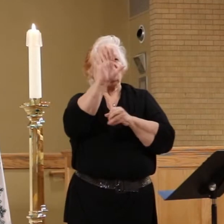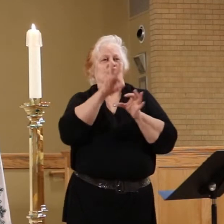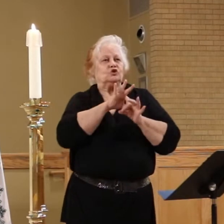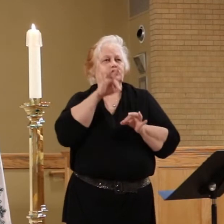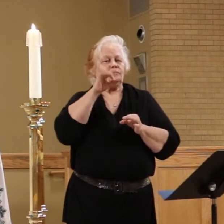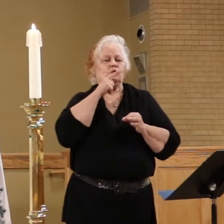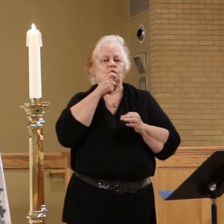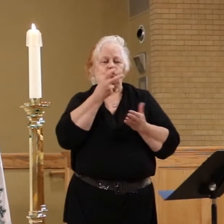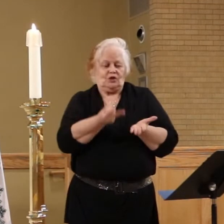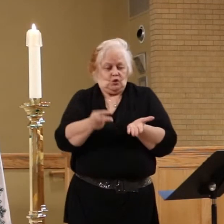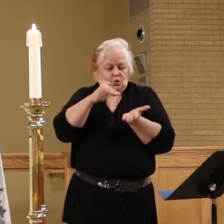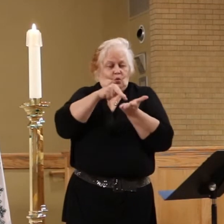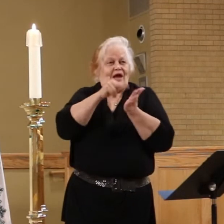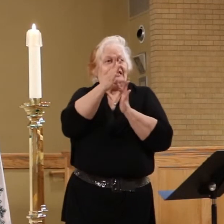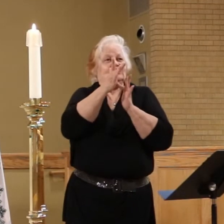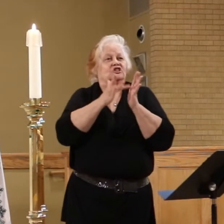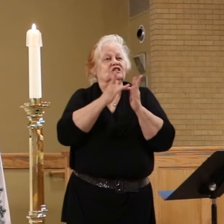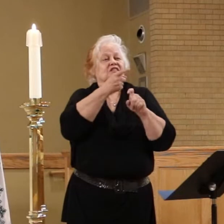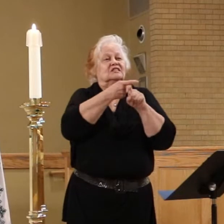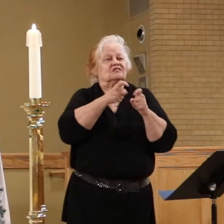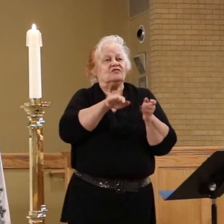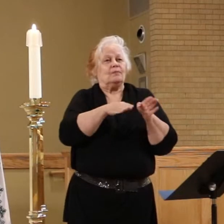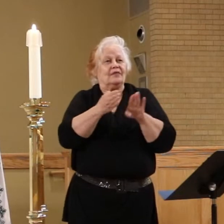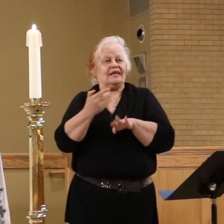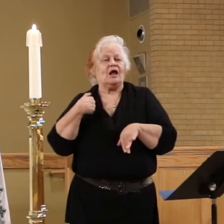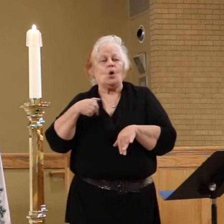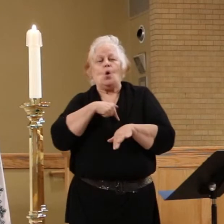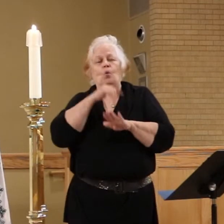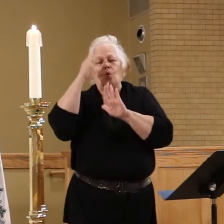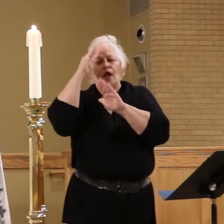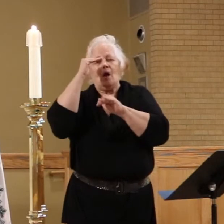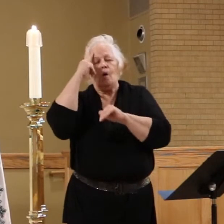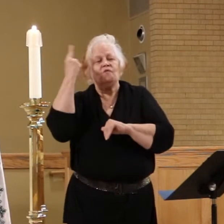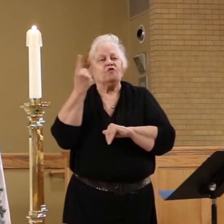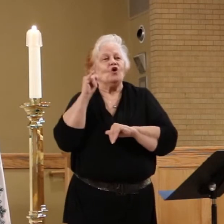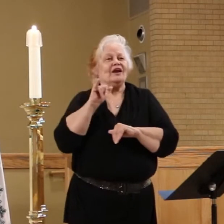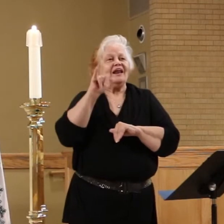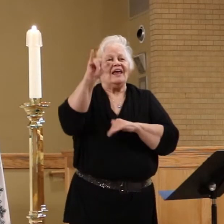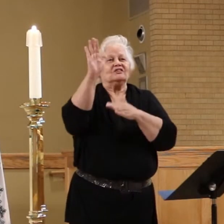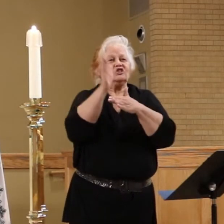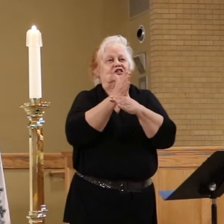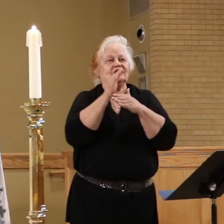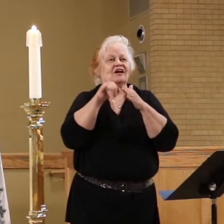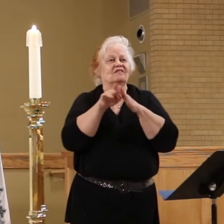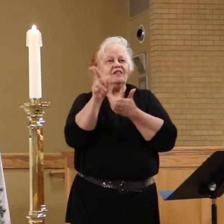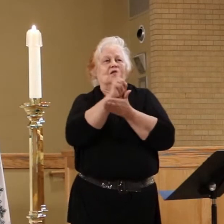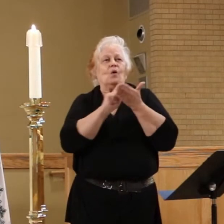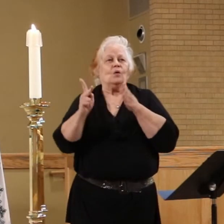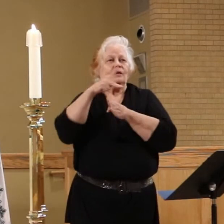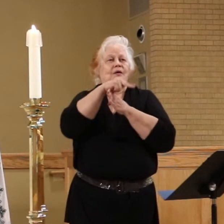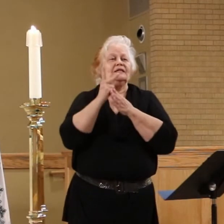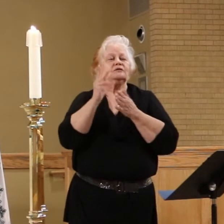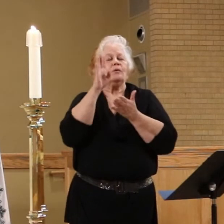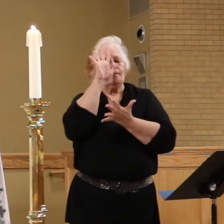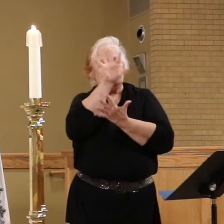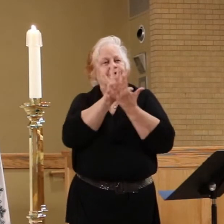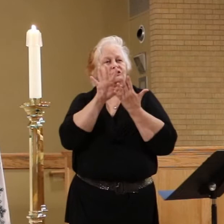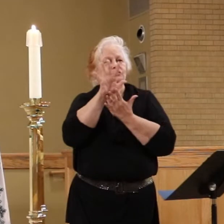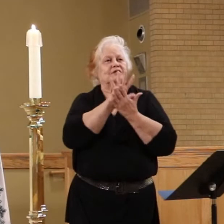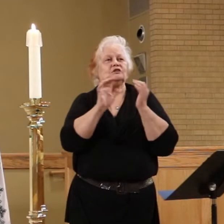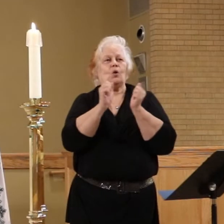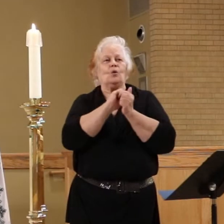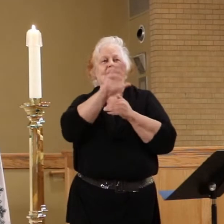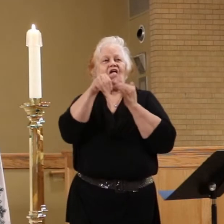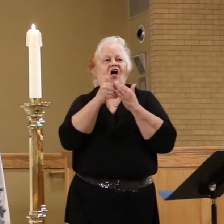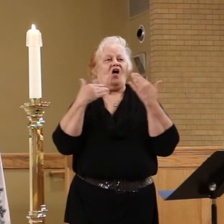through whom you raised up Jesus from the dead, we hope for an everlasting share in the Paschal mystery. And so, with